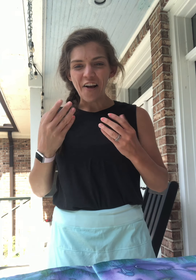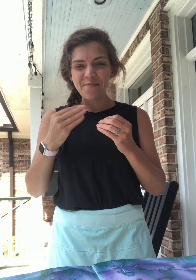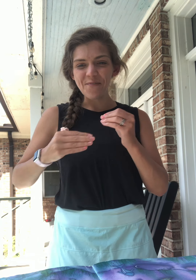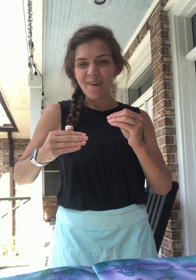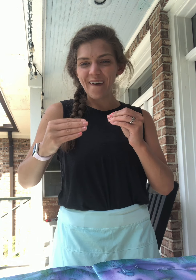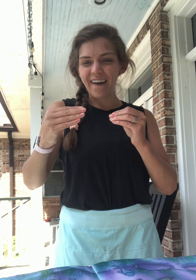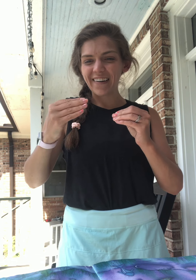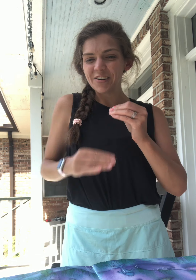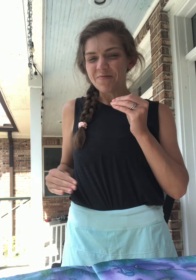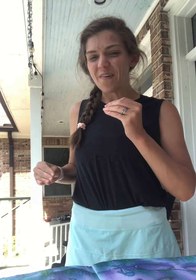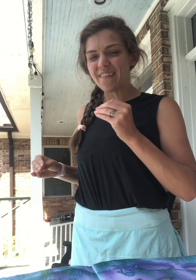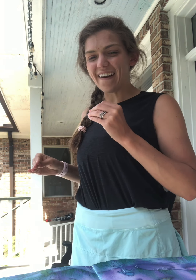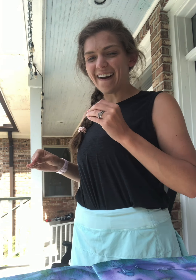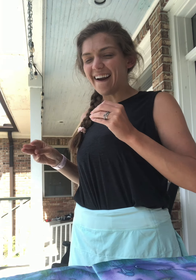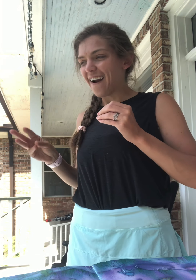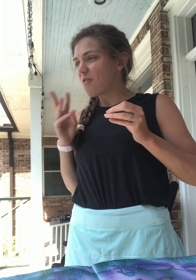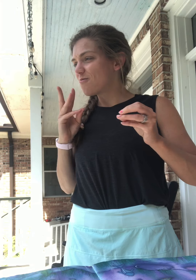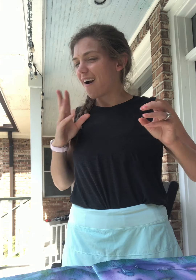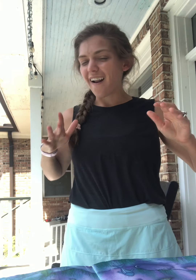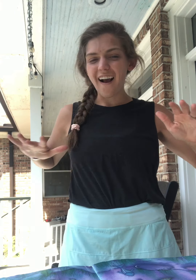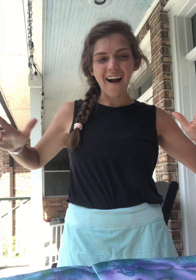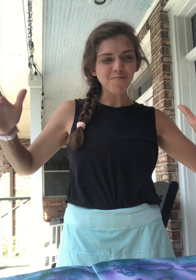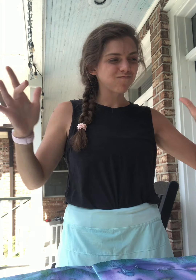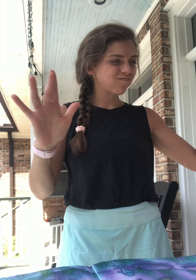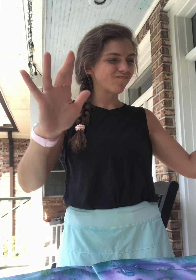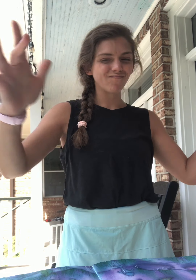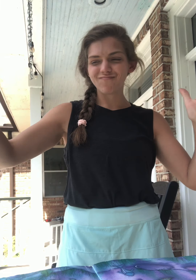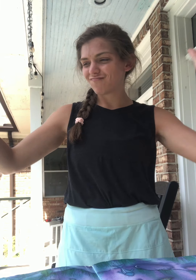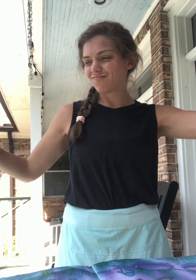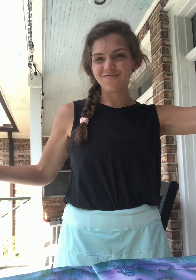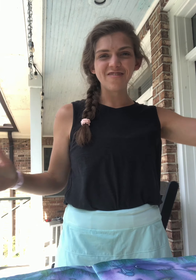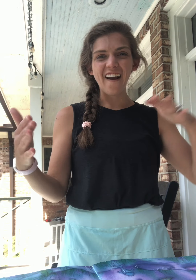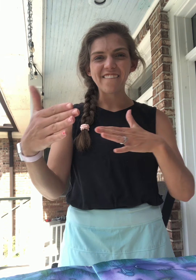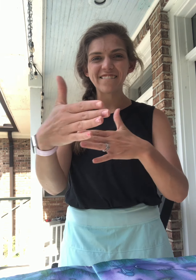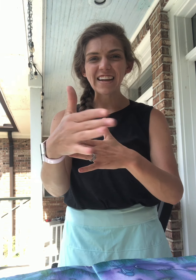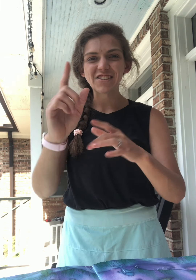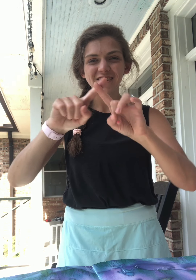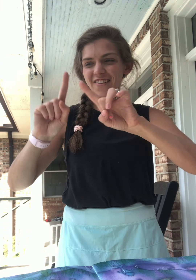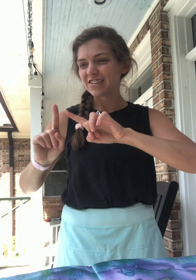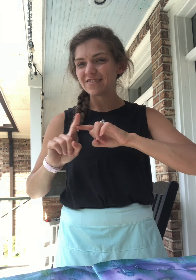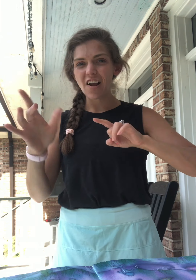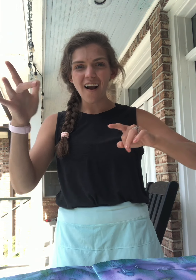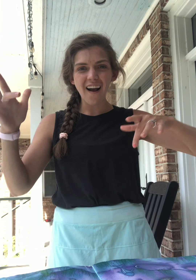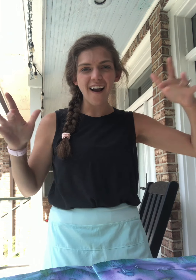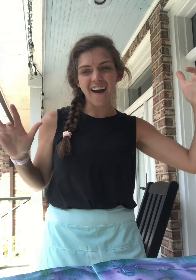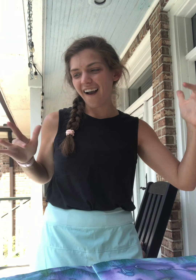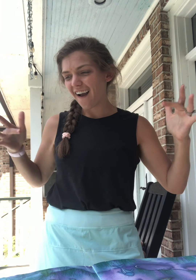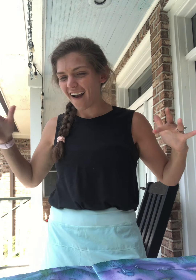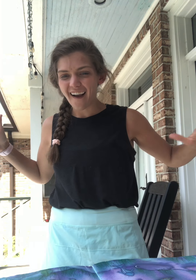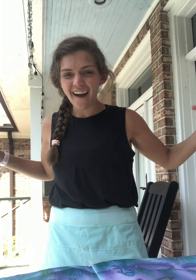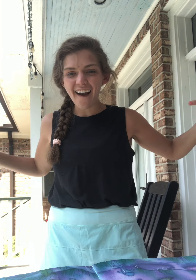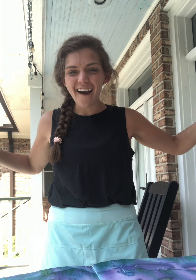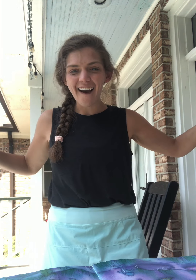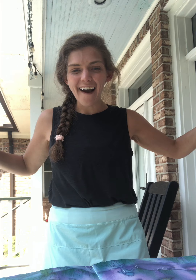When the water around him filled with glimmering scales, at last he felt at home